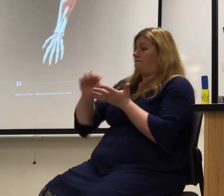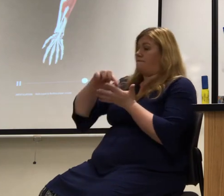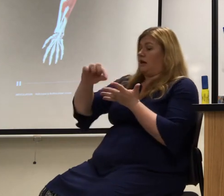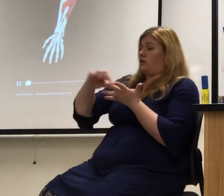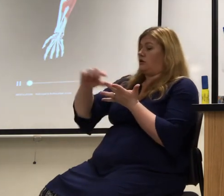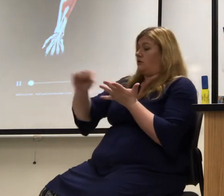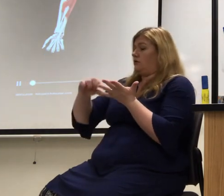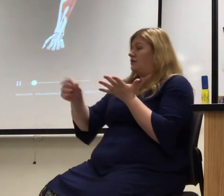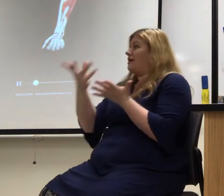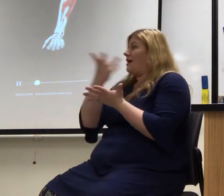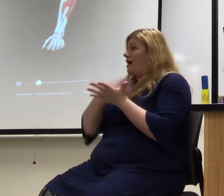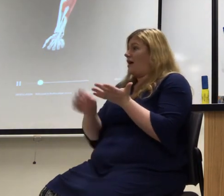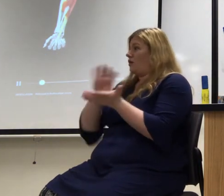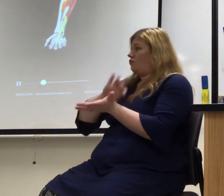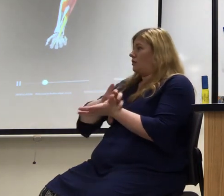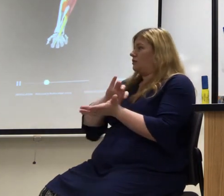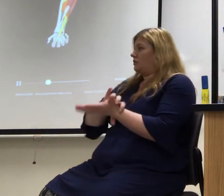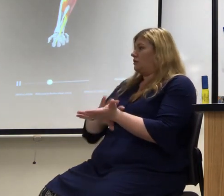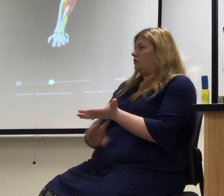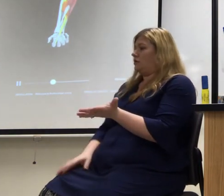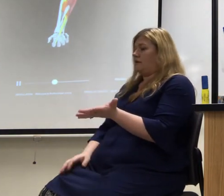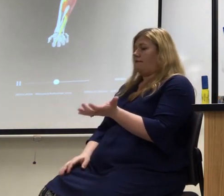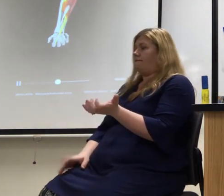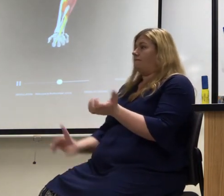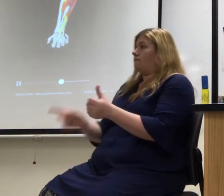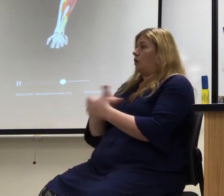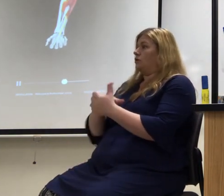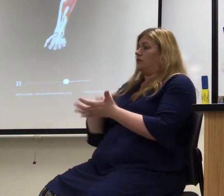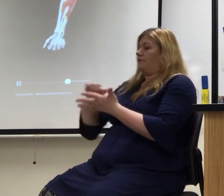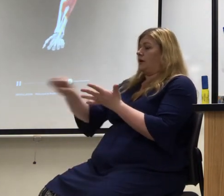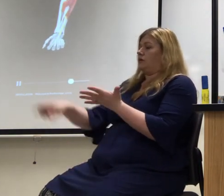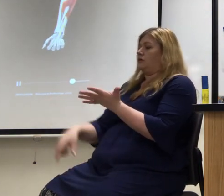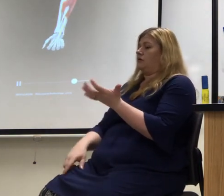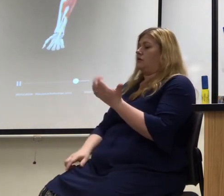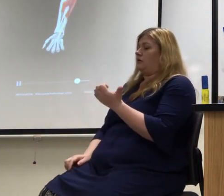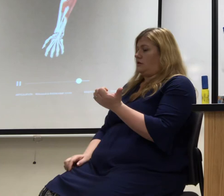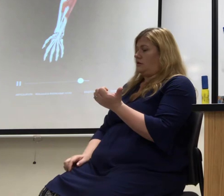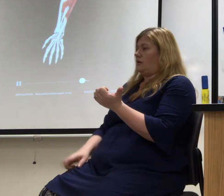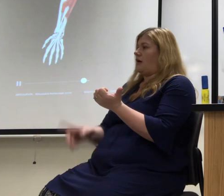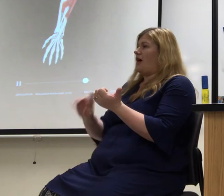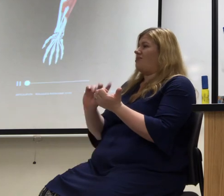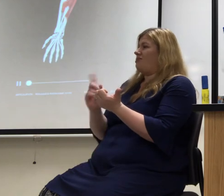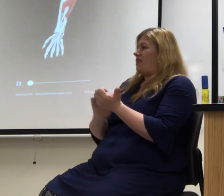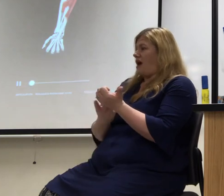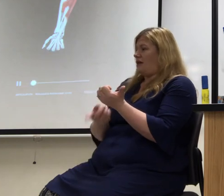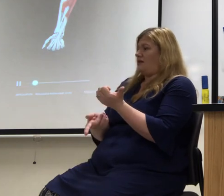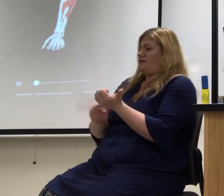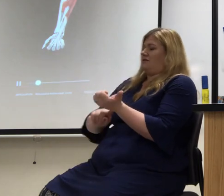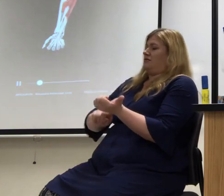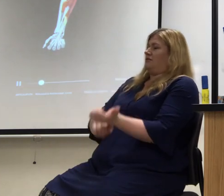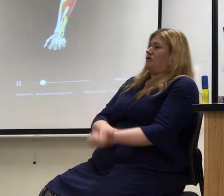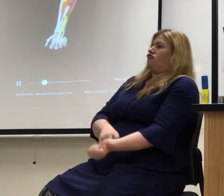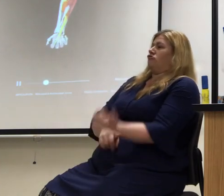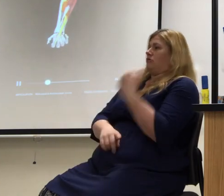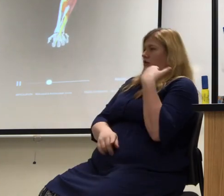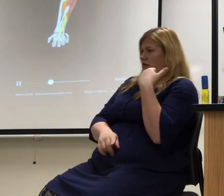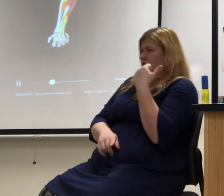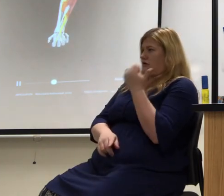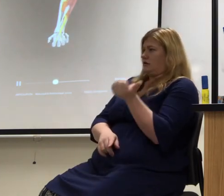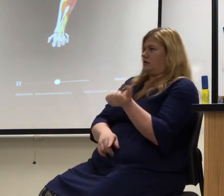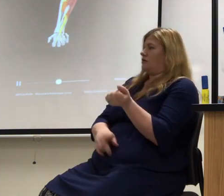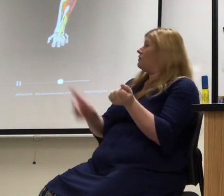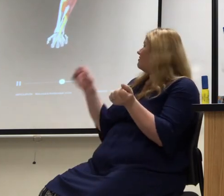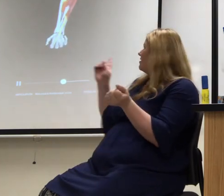First thing, flex fingers. Second thing, flex wrist. Okay, that's what they're showing you there. You can do all of that.